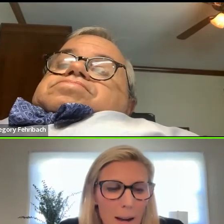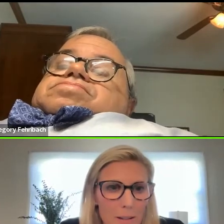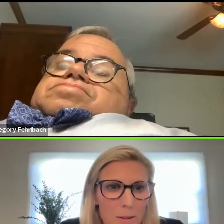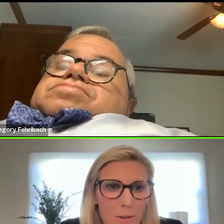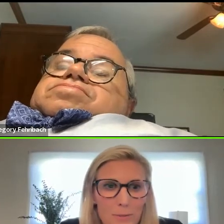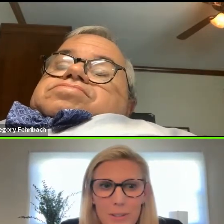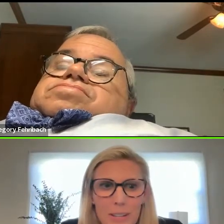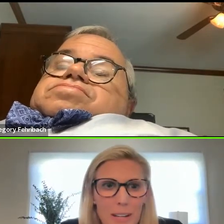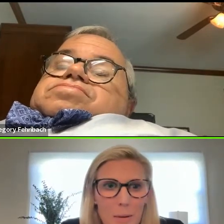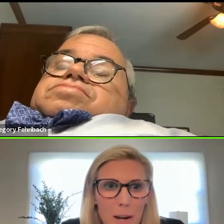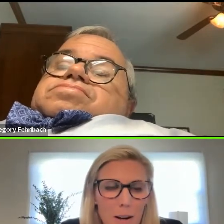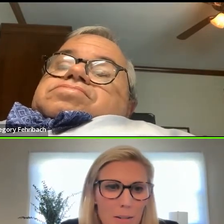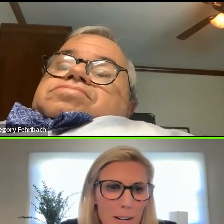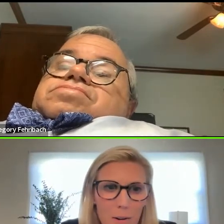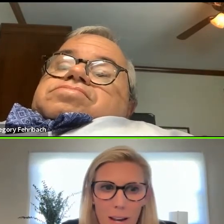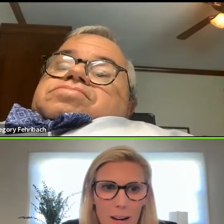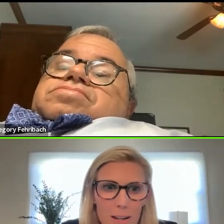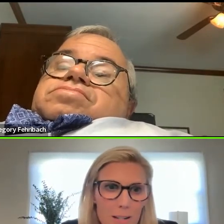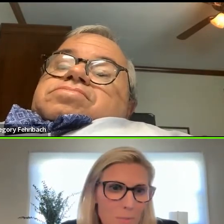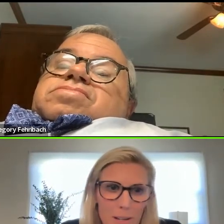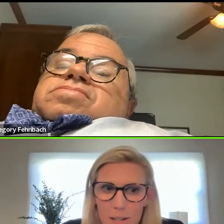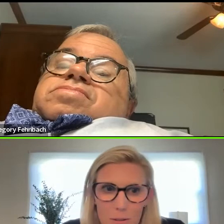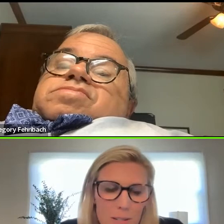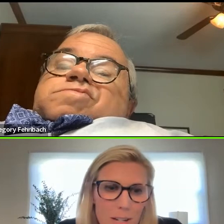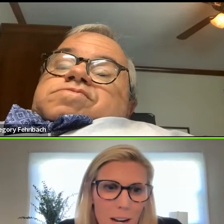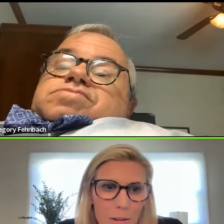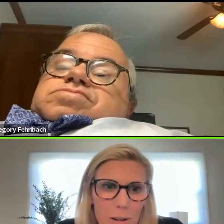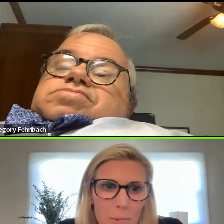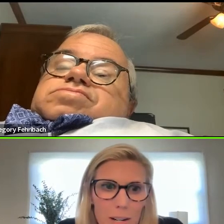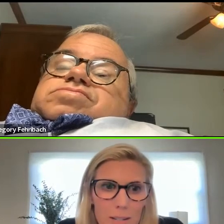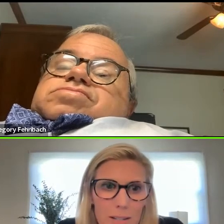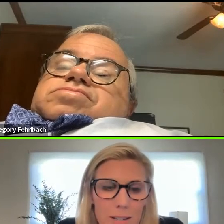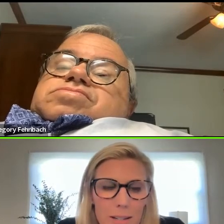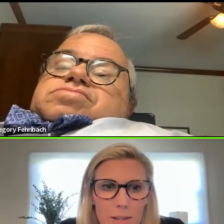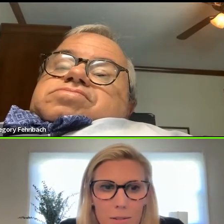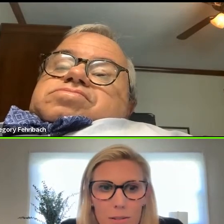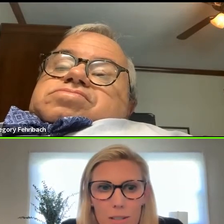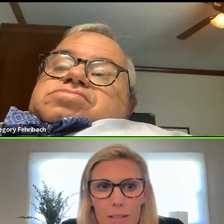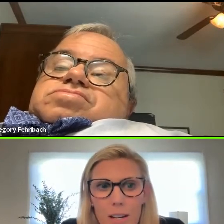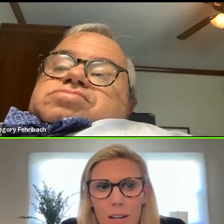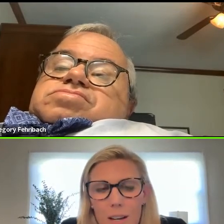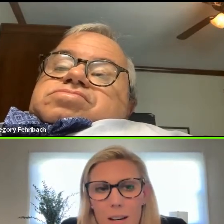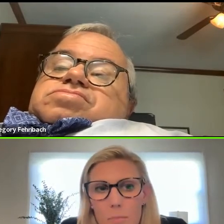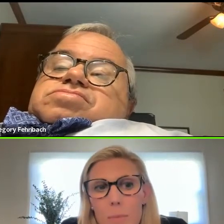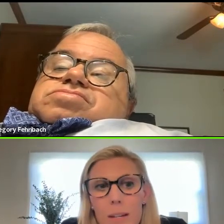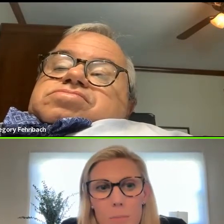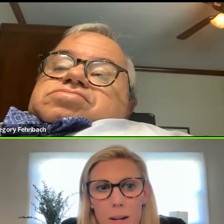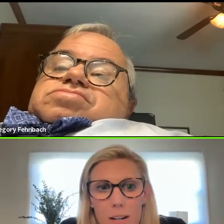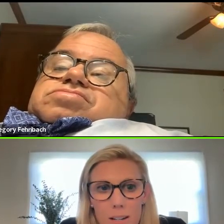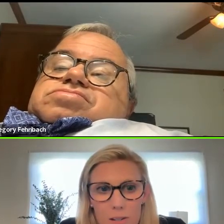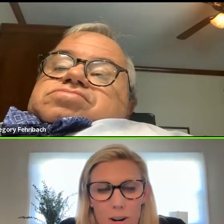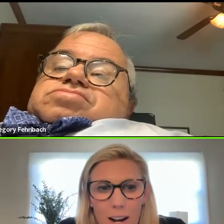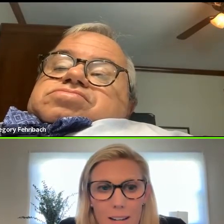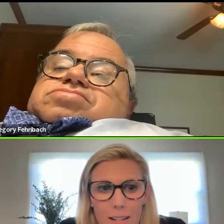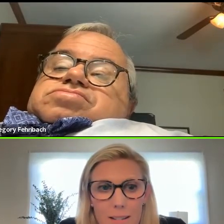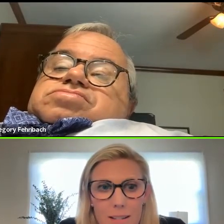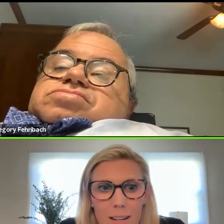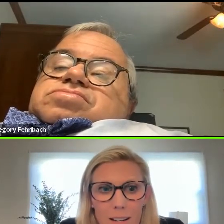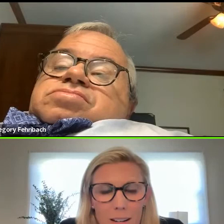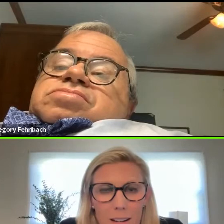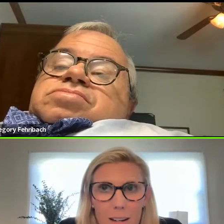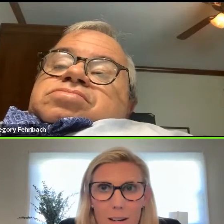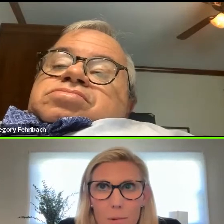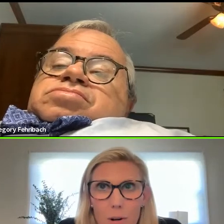track impact. So if you're thinking about how AI is being used in hiring practices, you know, you could maybe compare and